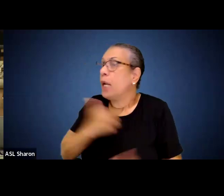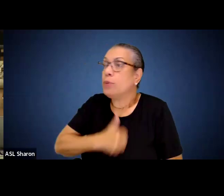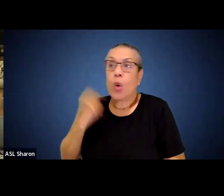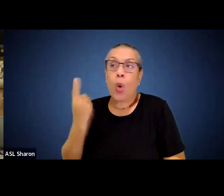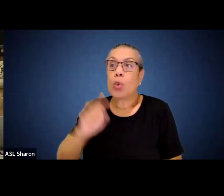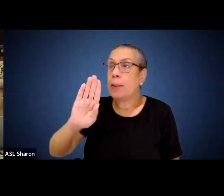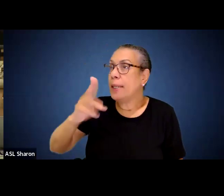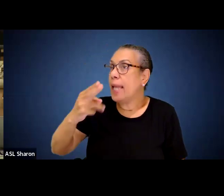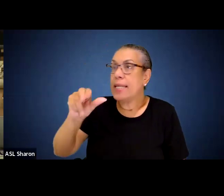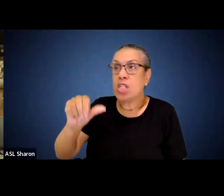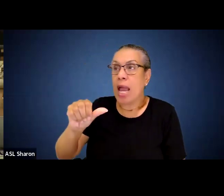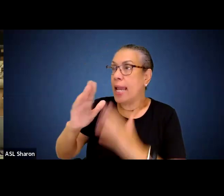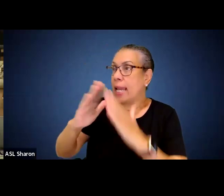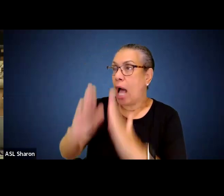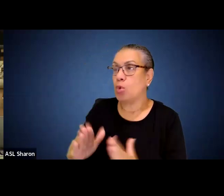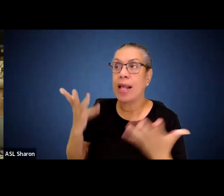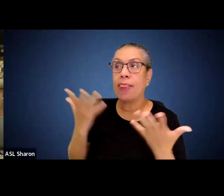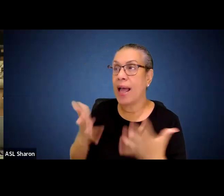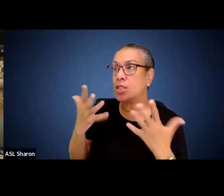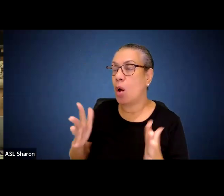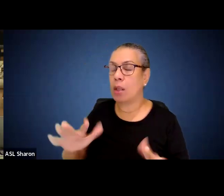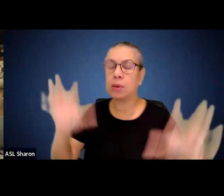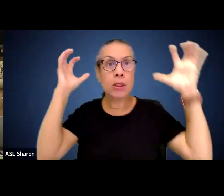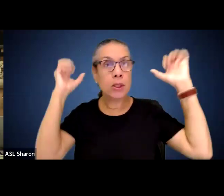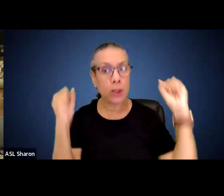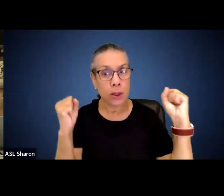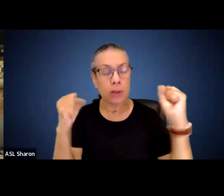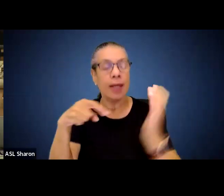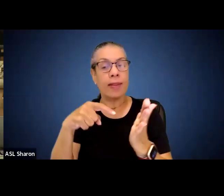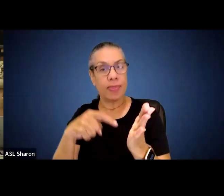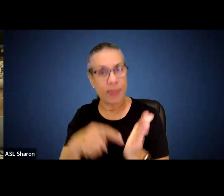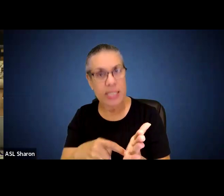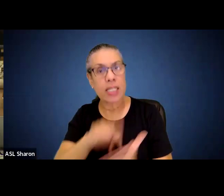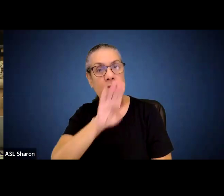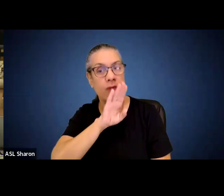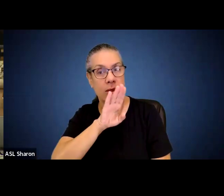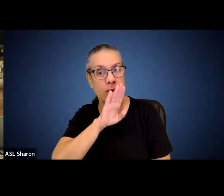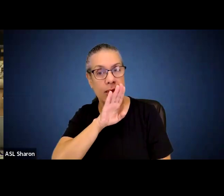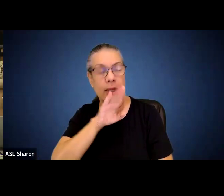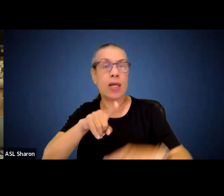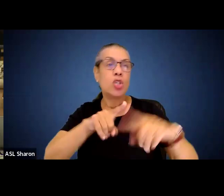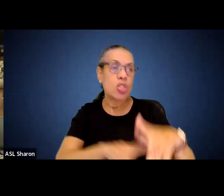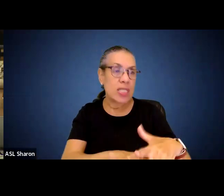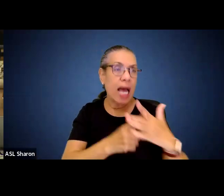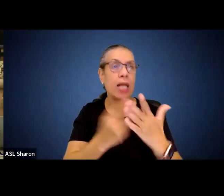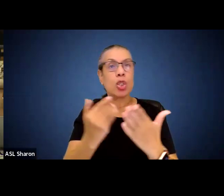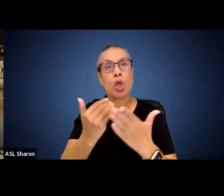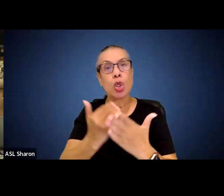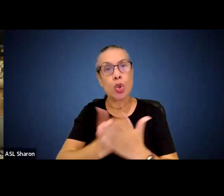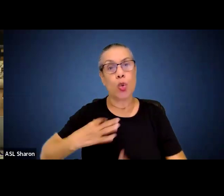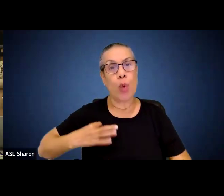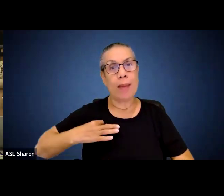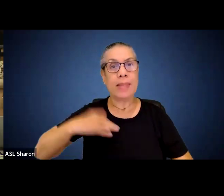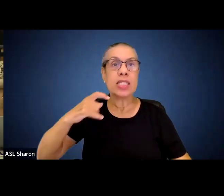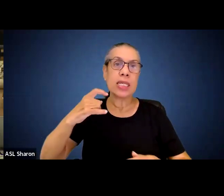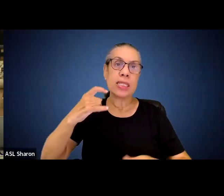BHA housing at this time. This is super frustrating. A lot of inequity. It continues. You're starting another admission cycle, but no changes